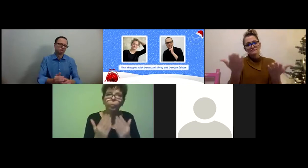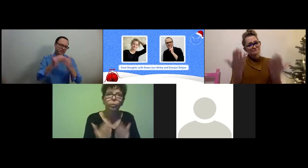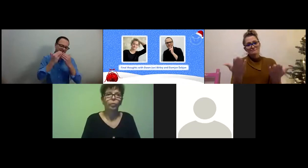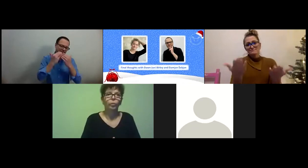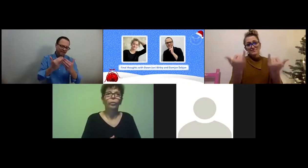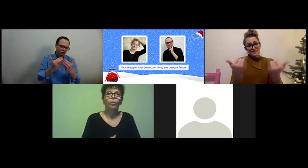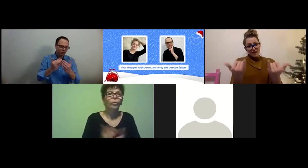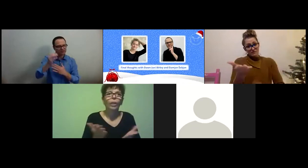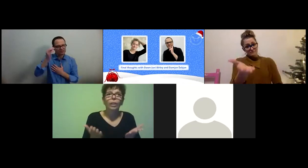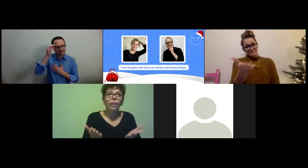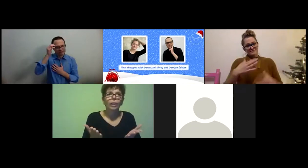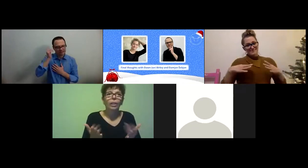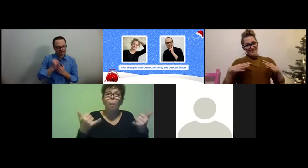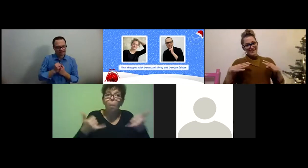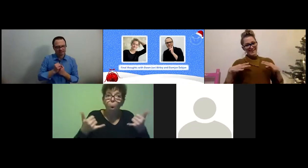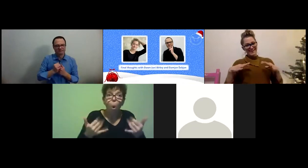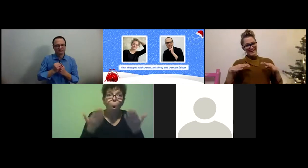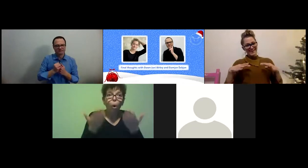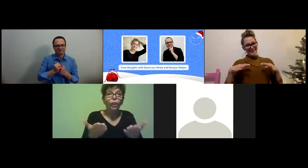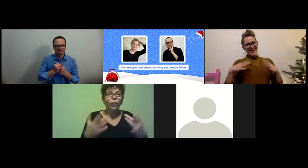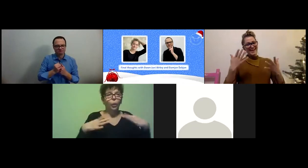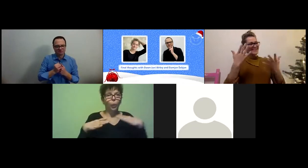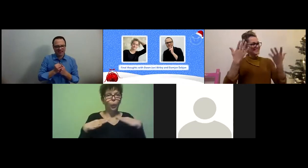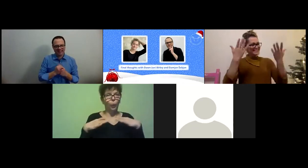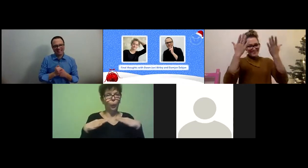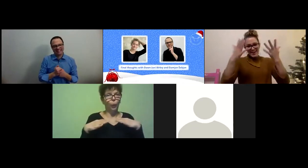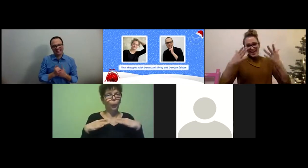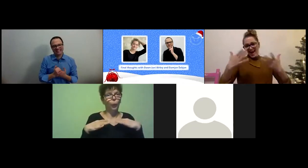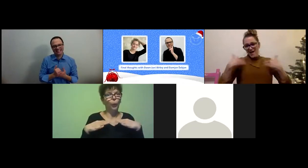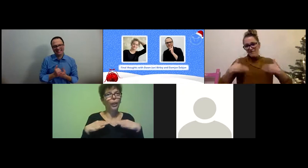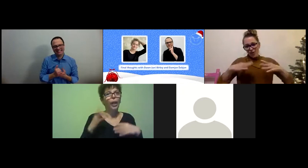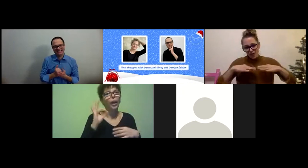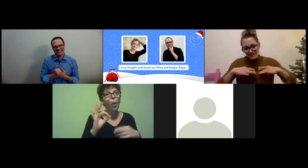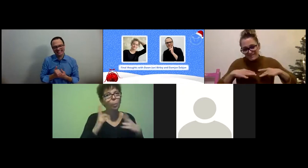again. Thank you, Dawn. All right.